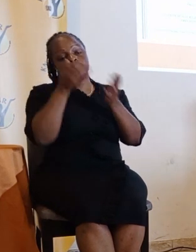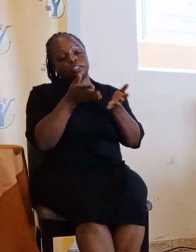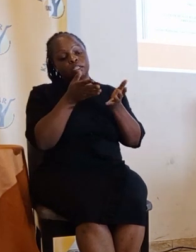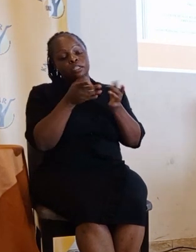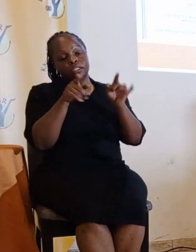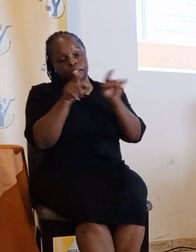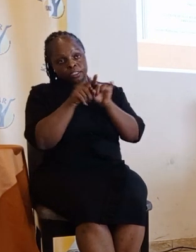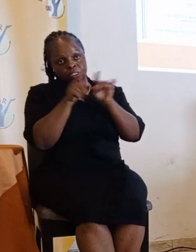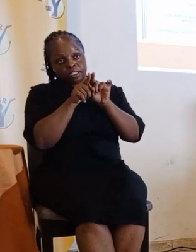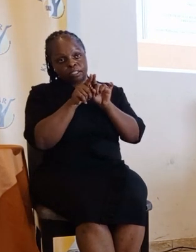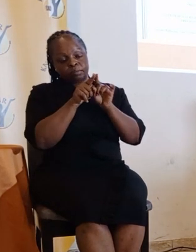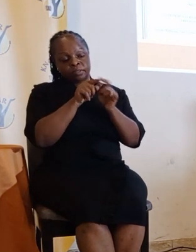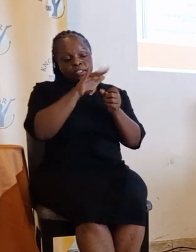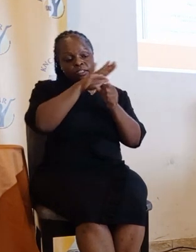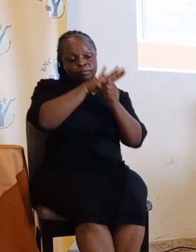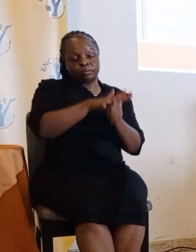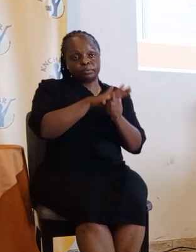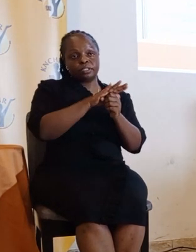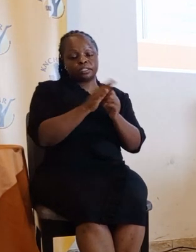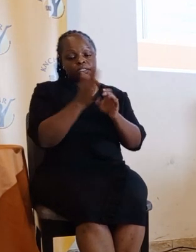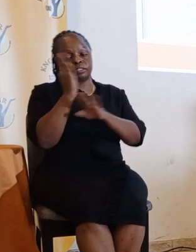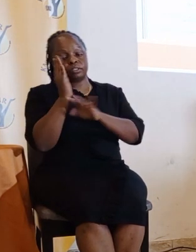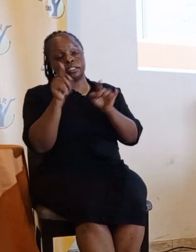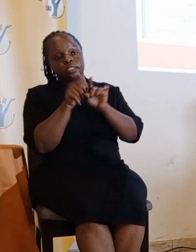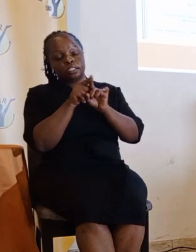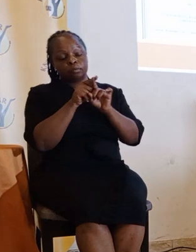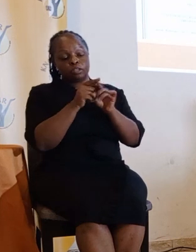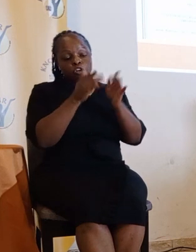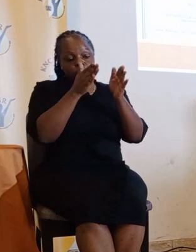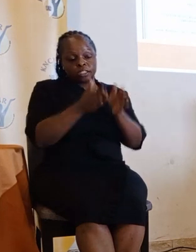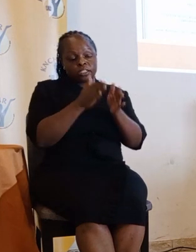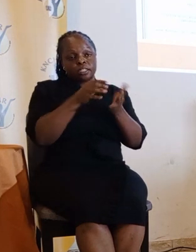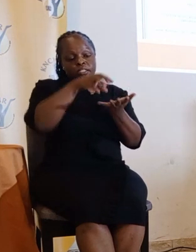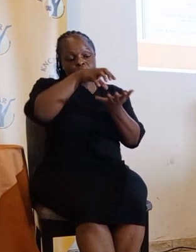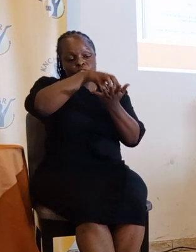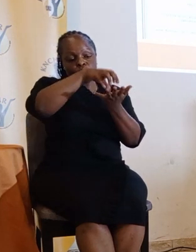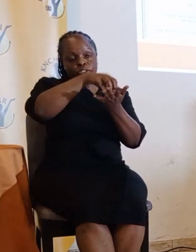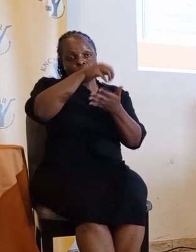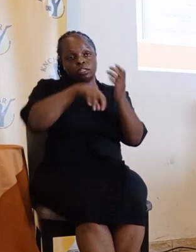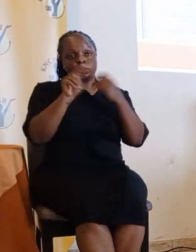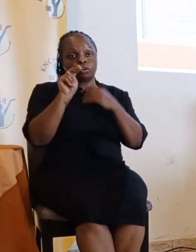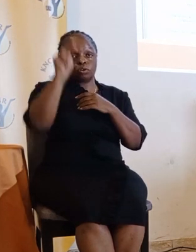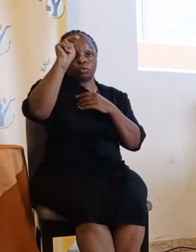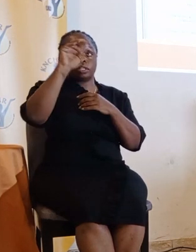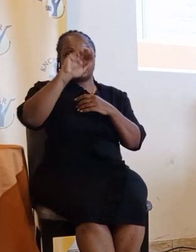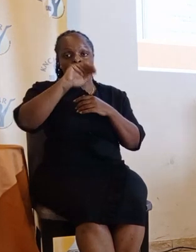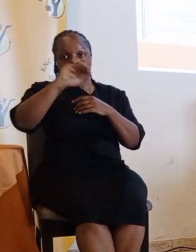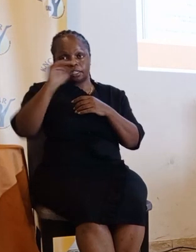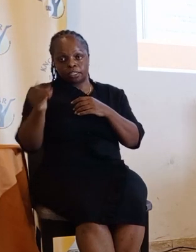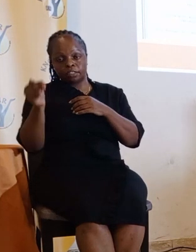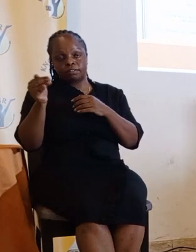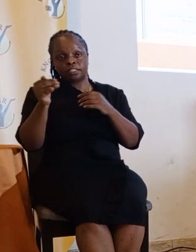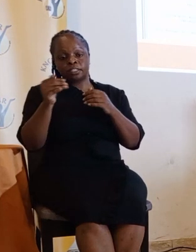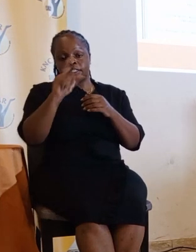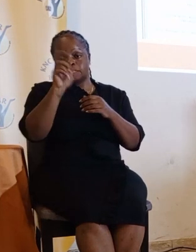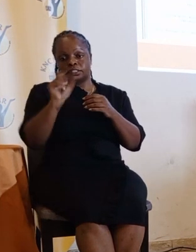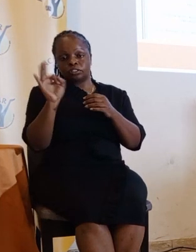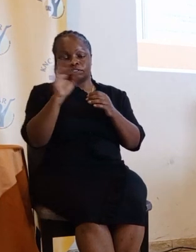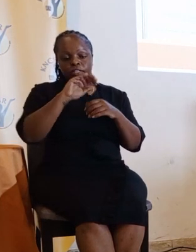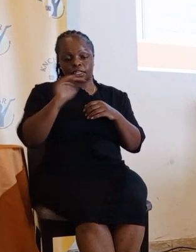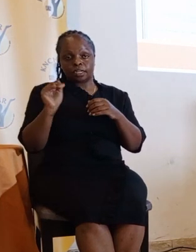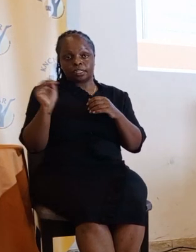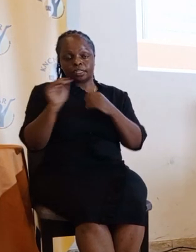the deteriorating security and humanitarian situation in the North Rift region of the country, occasioned by